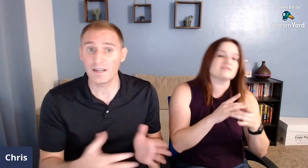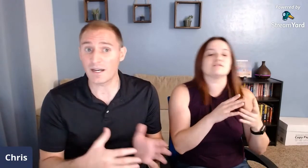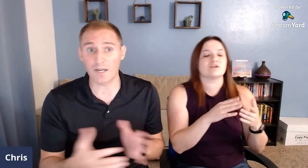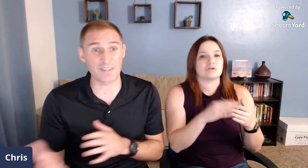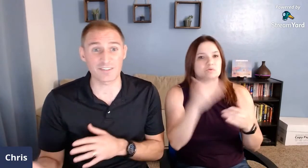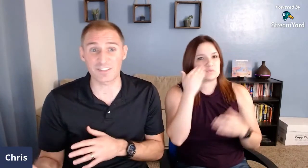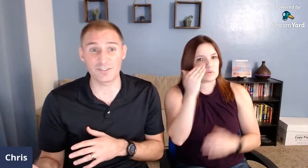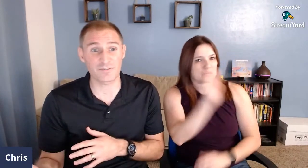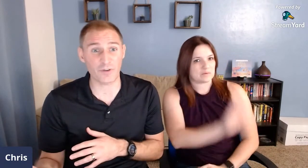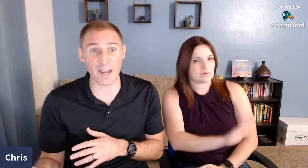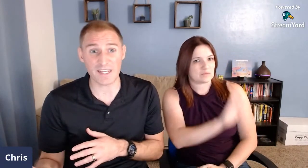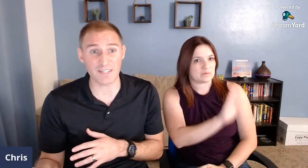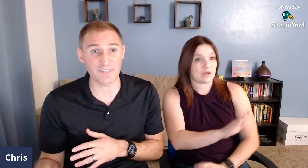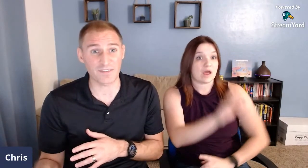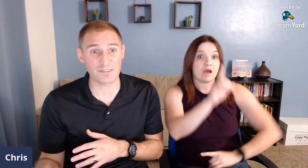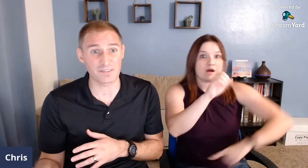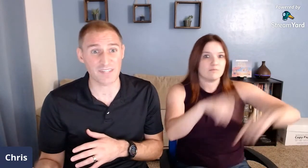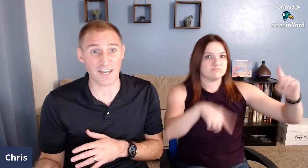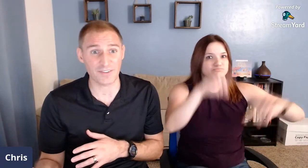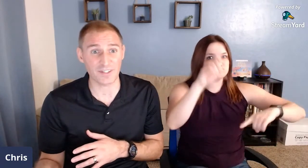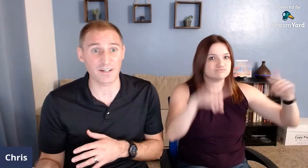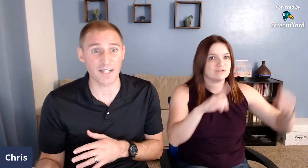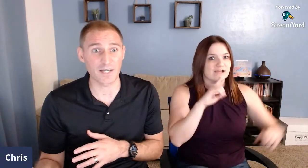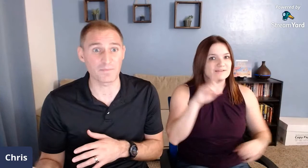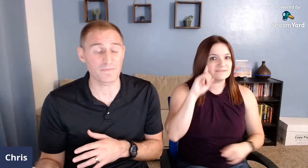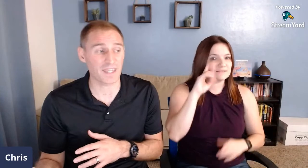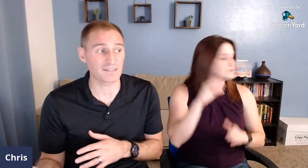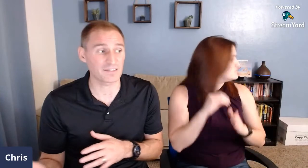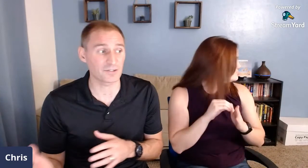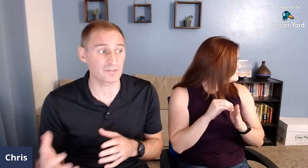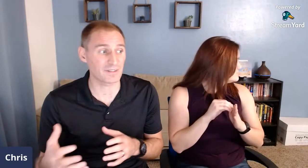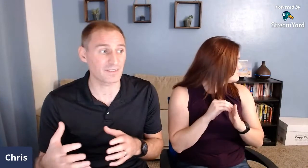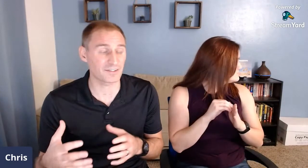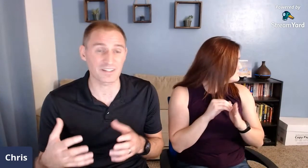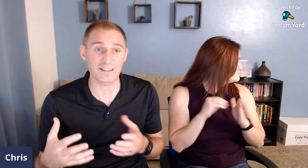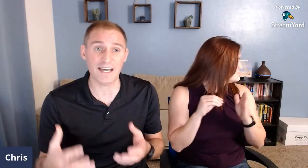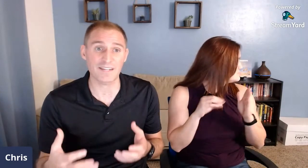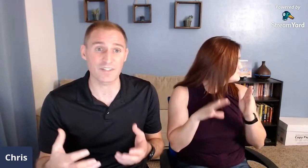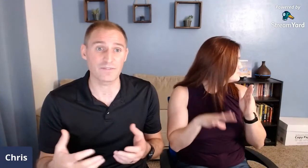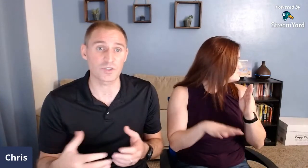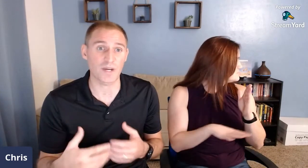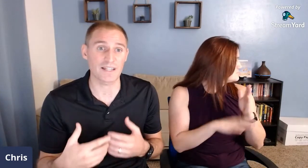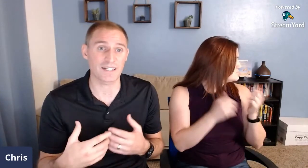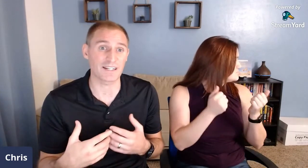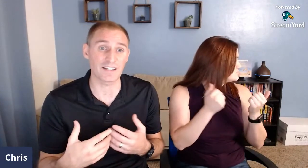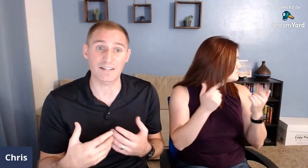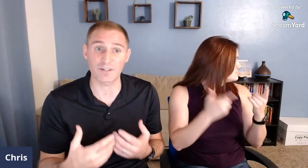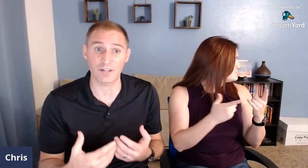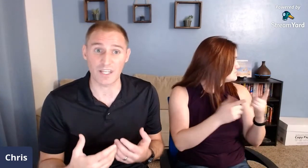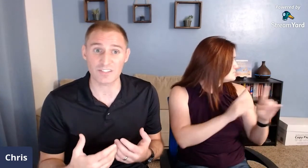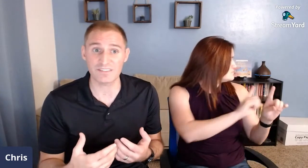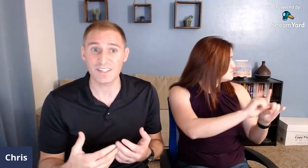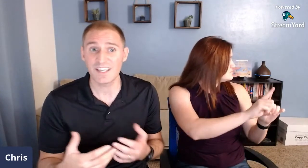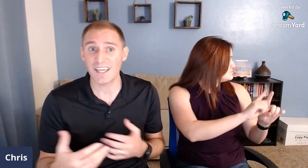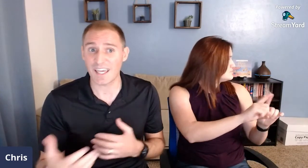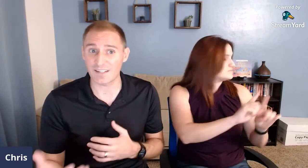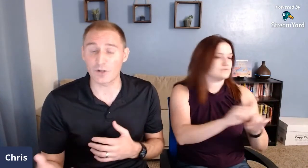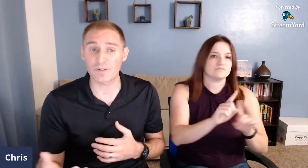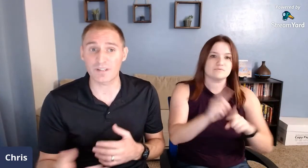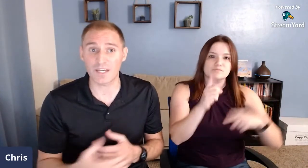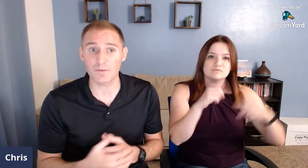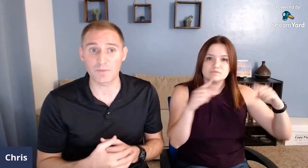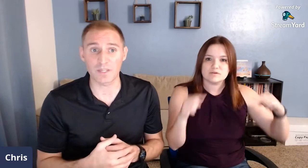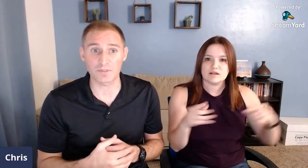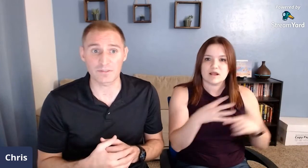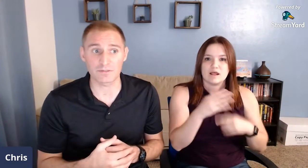more. And there's a huge variety of deaf students out there. And so there's a lot of individuality and a lot of variations. And